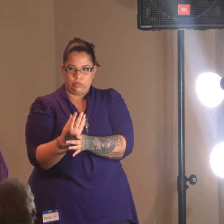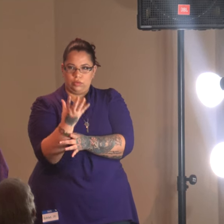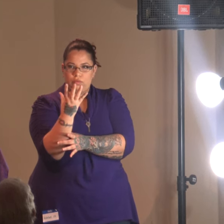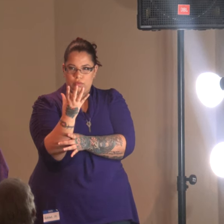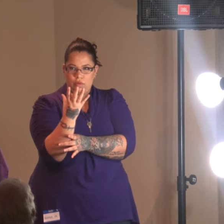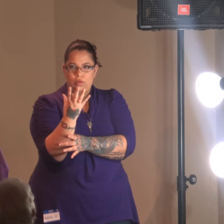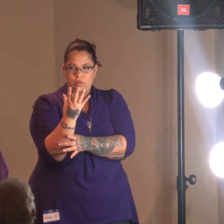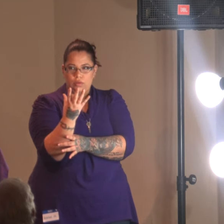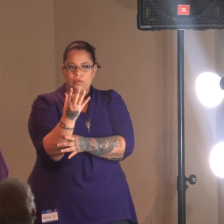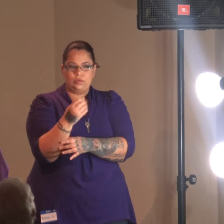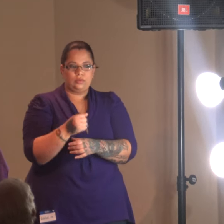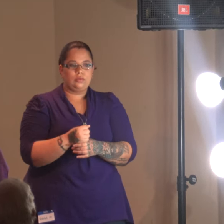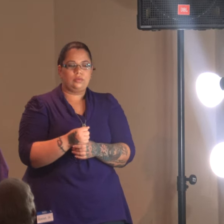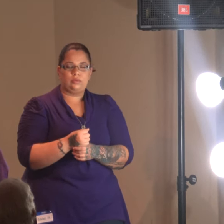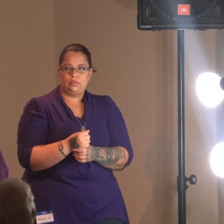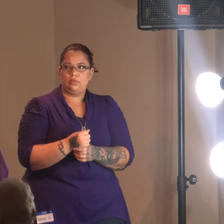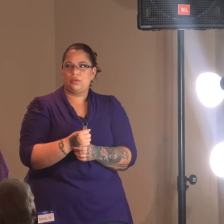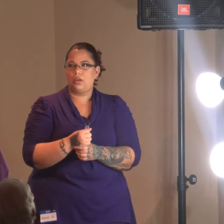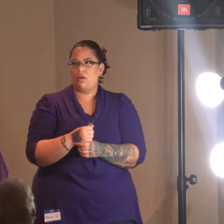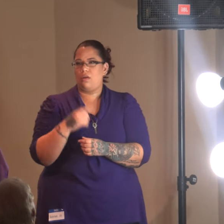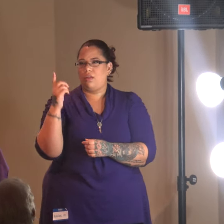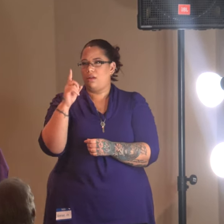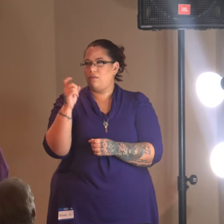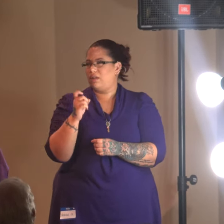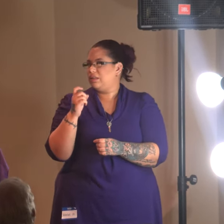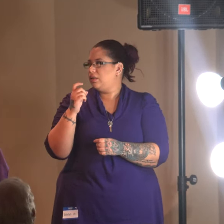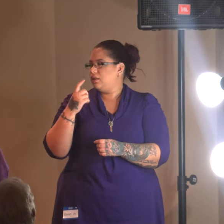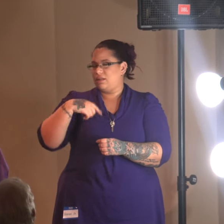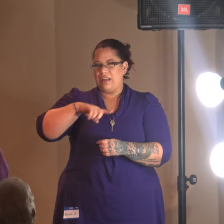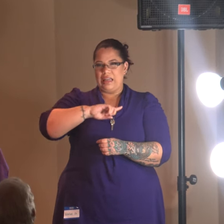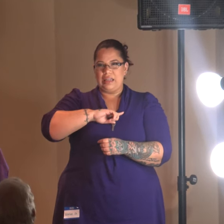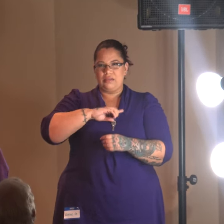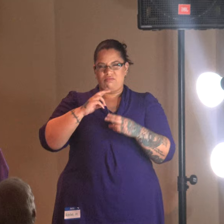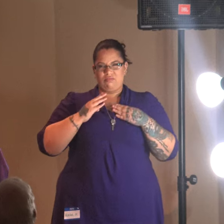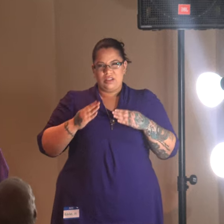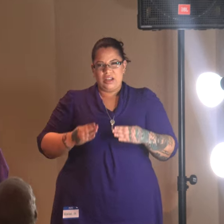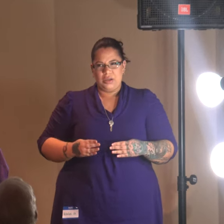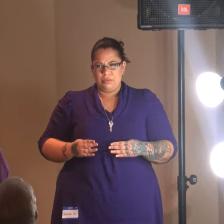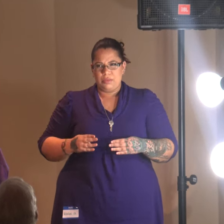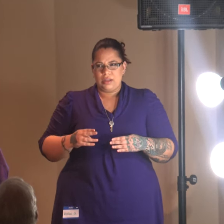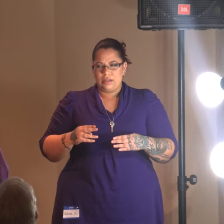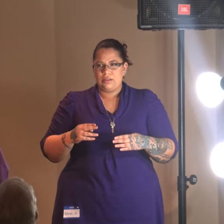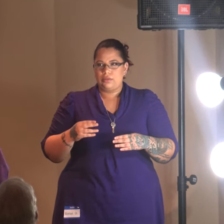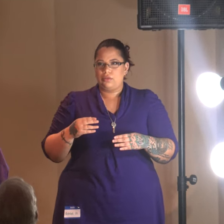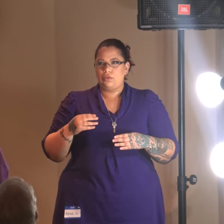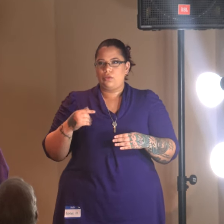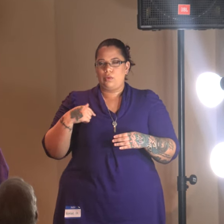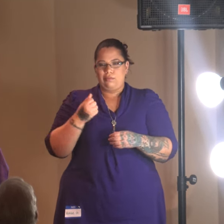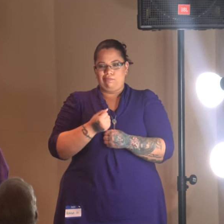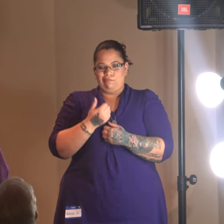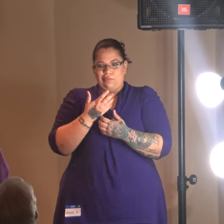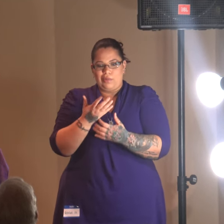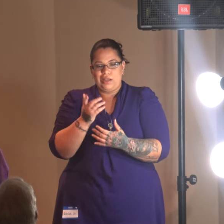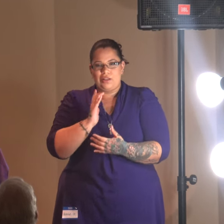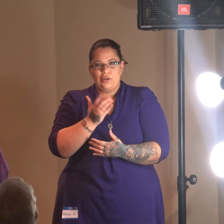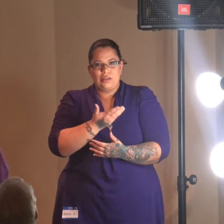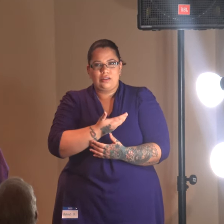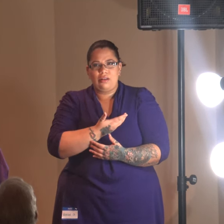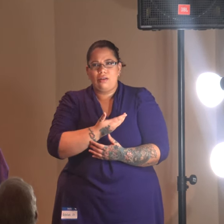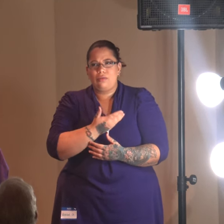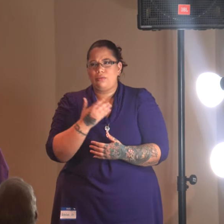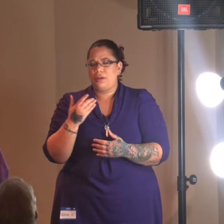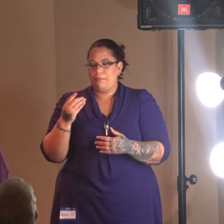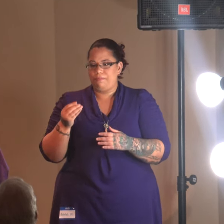the question is, right, as human beings, as we express ourselves, what do we put into the law so that it can